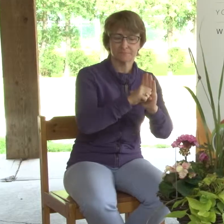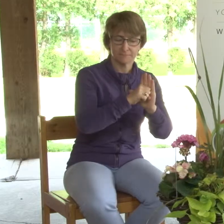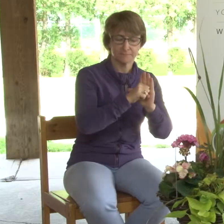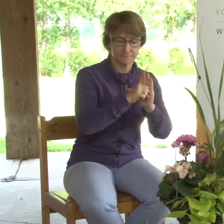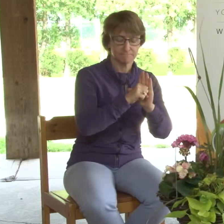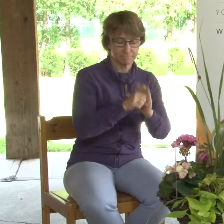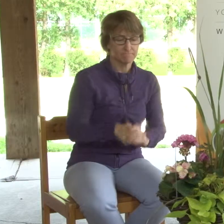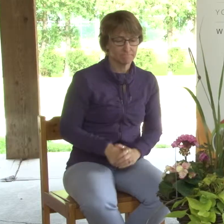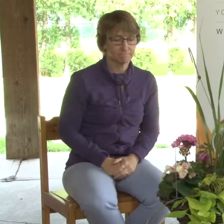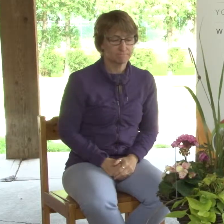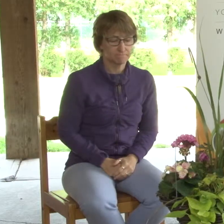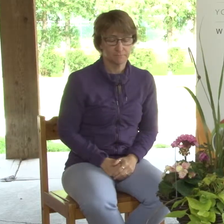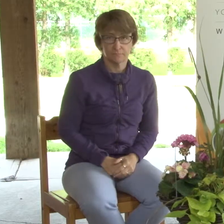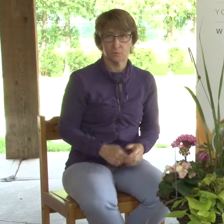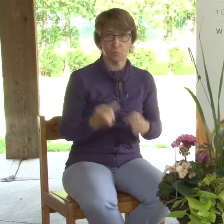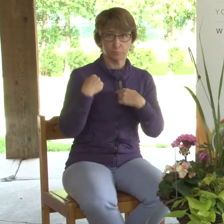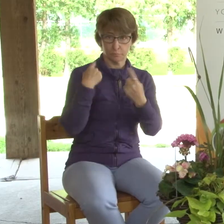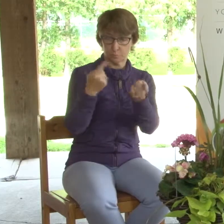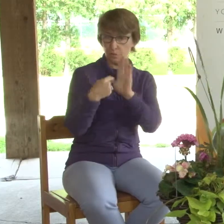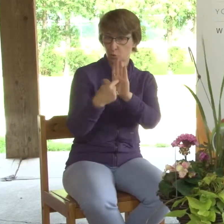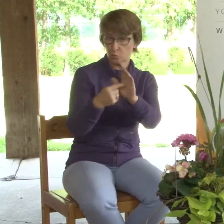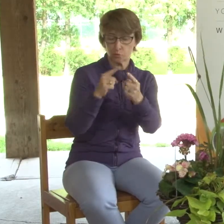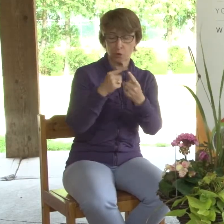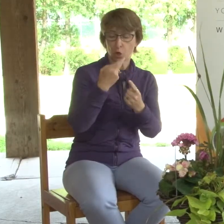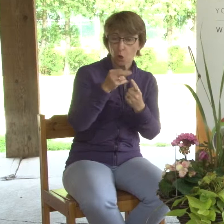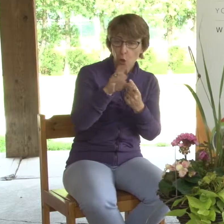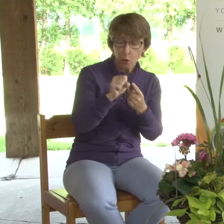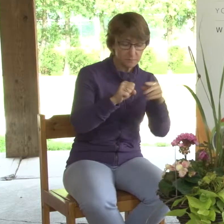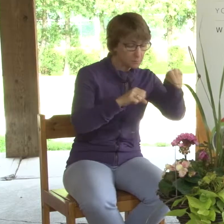So, I've shown you ways to plant herbs.